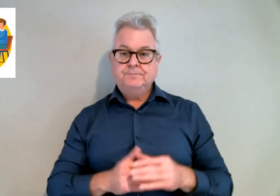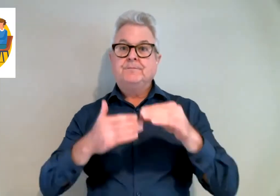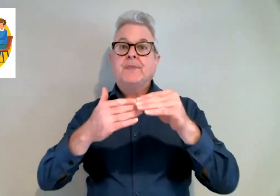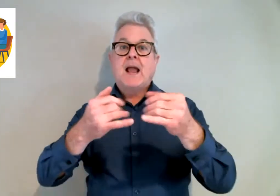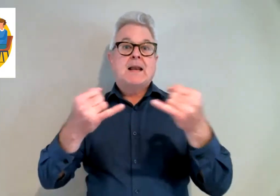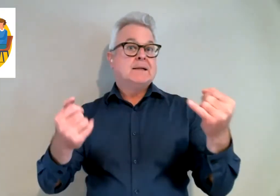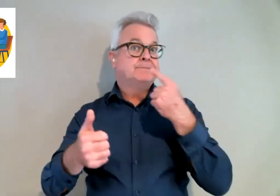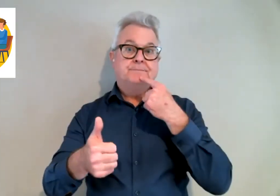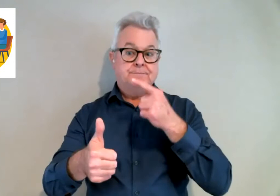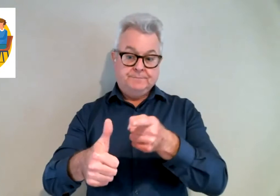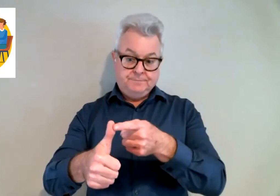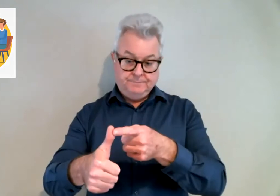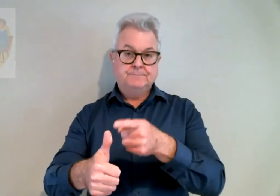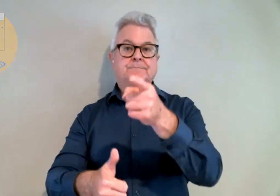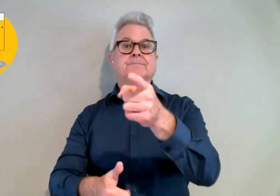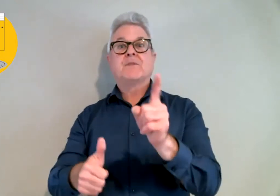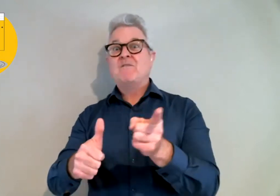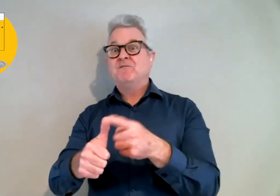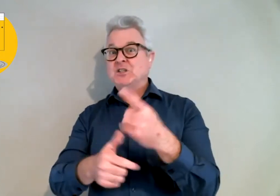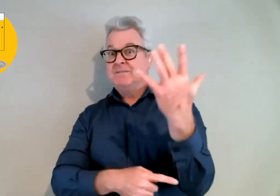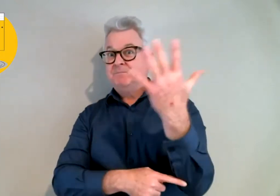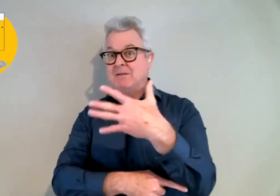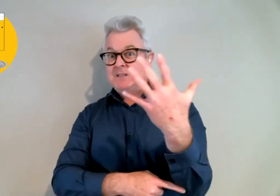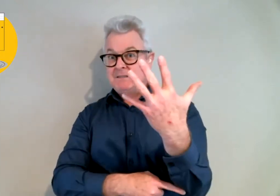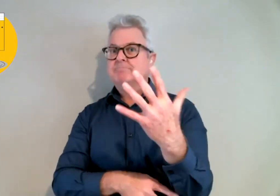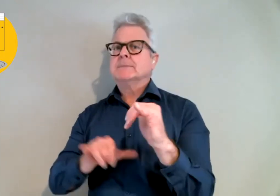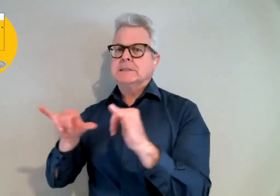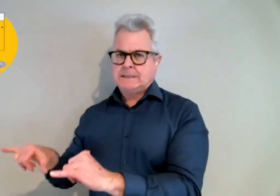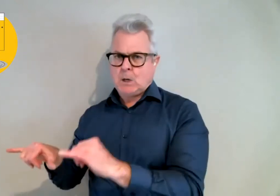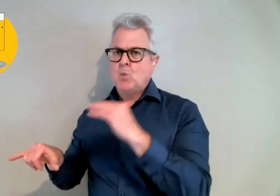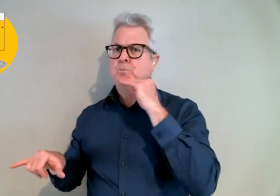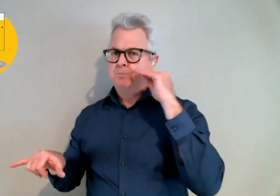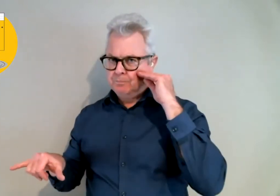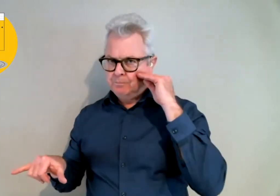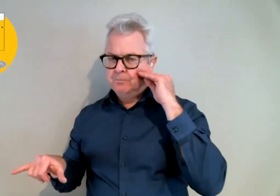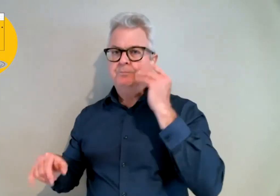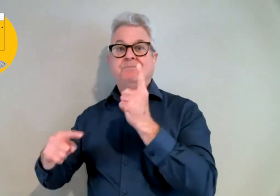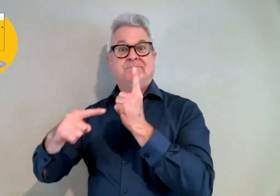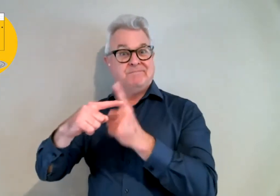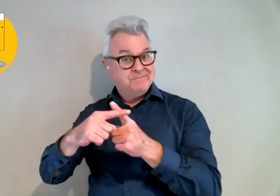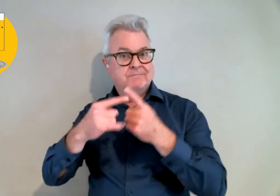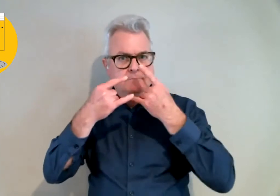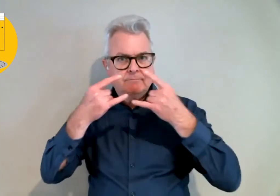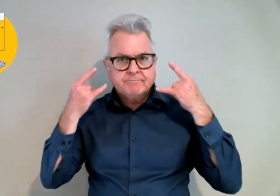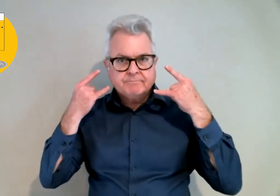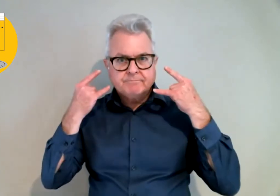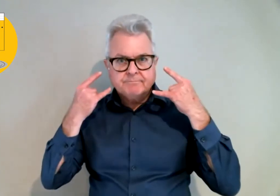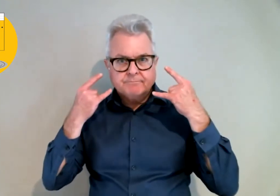yourself. The guidelines state that if you have come into contact with someone, you need to quarantine yourself for the first